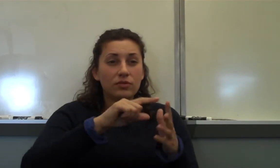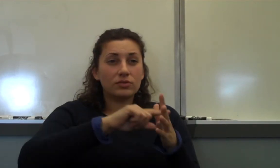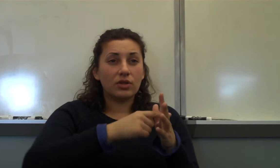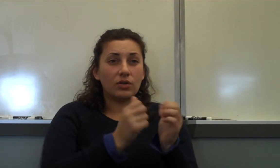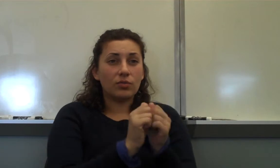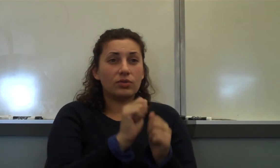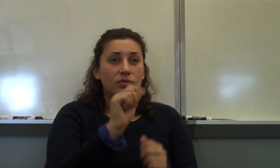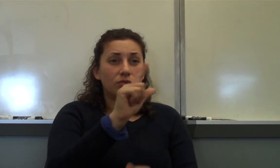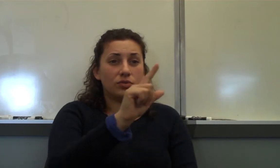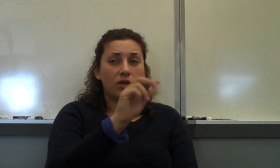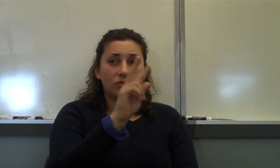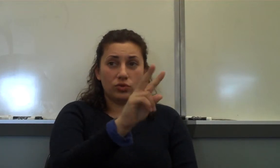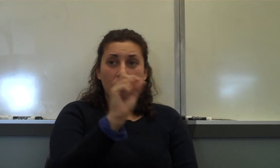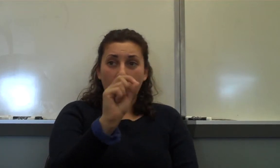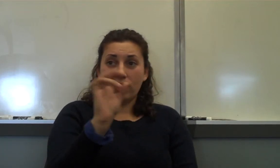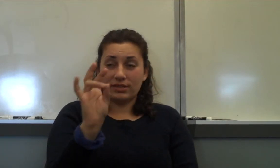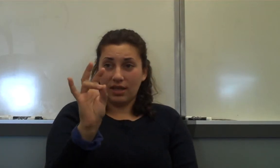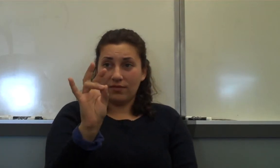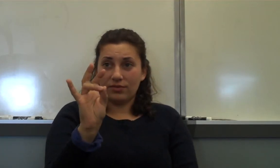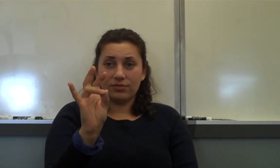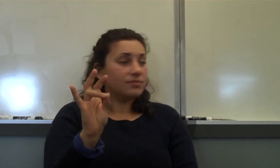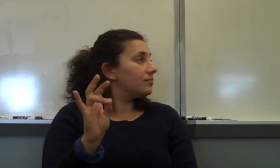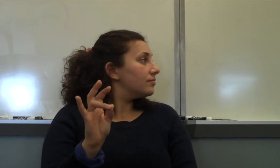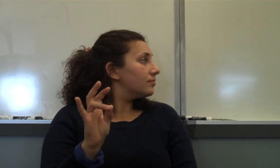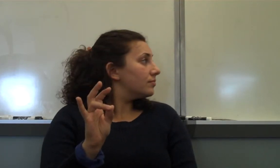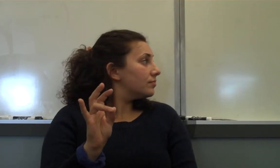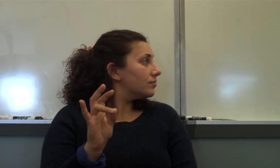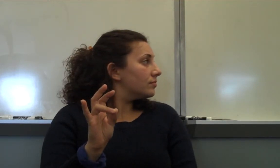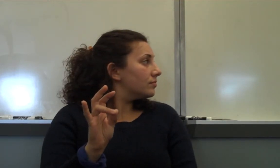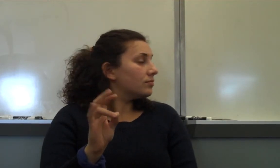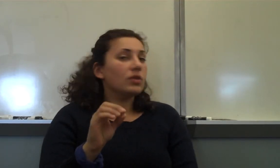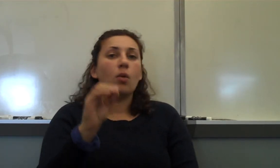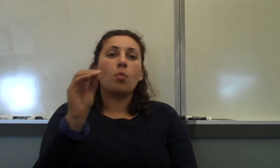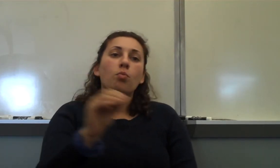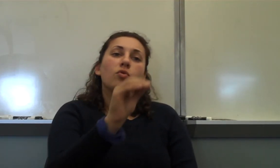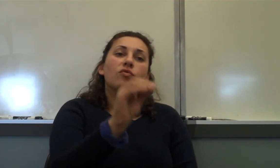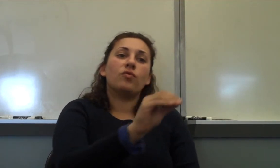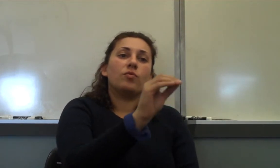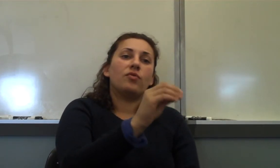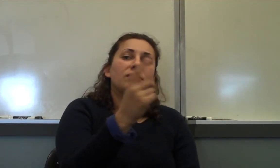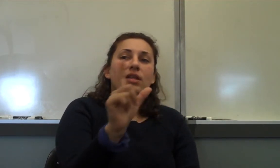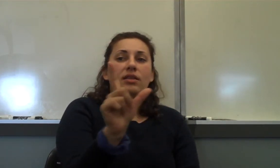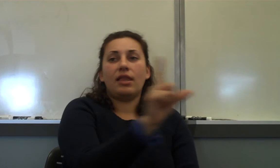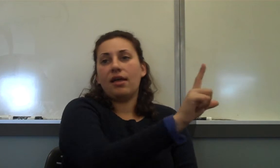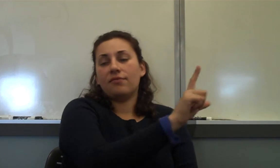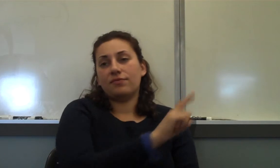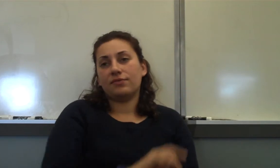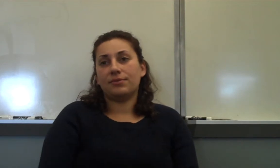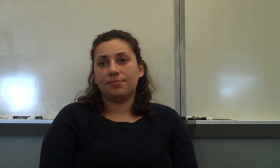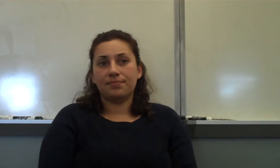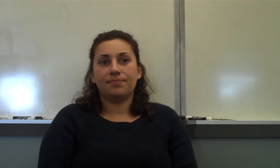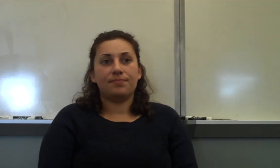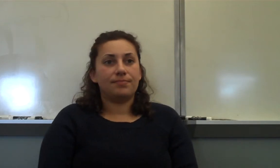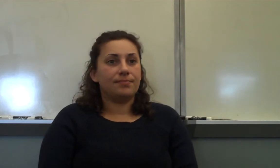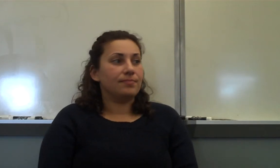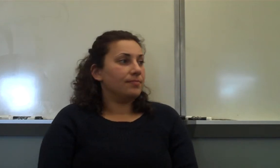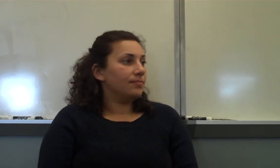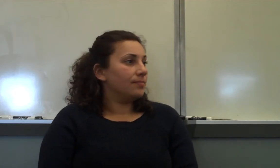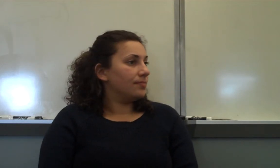you go. 3 spaces here, 2.7, move it 3 to the left. So if